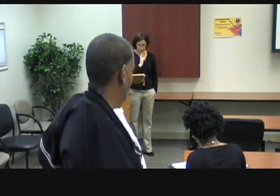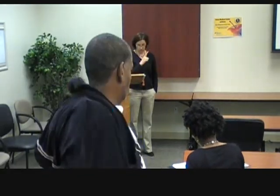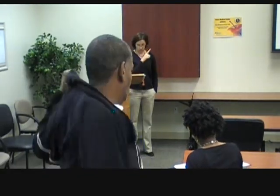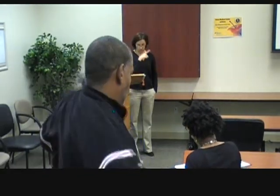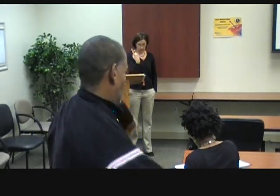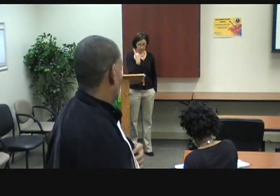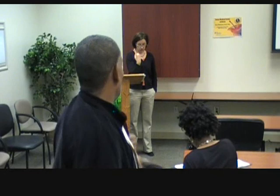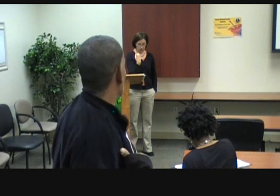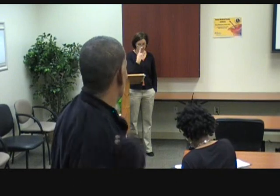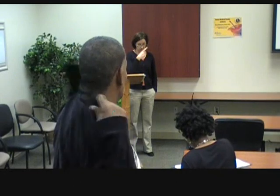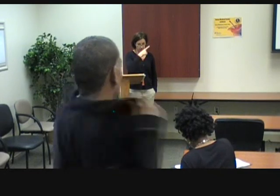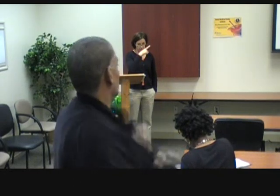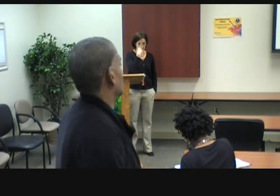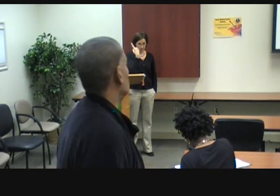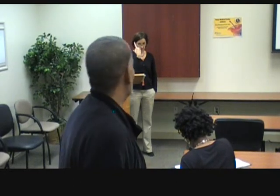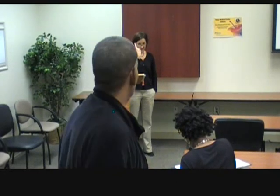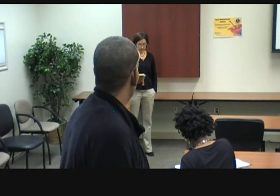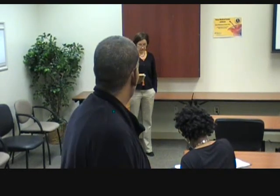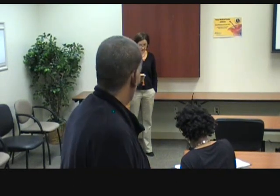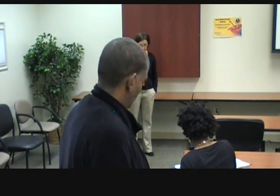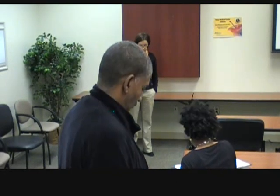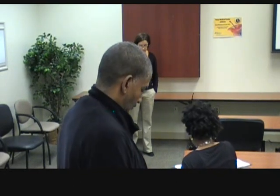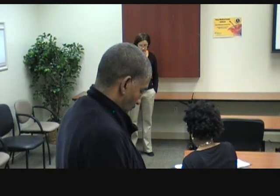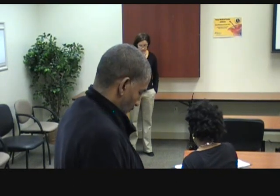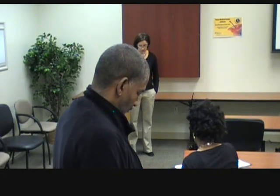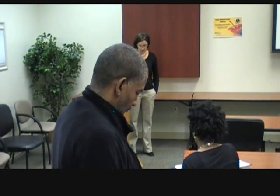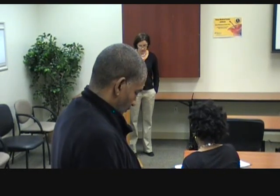Remember the difference between summer and black.